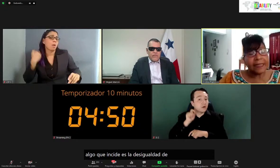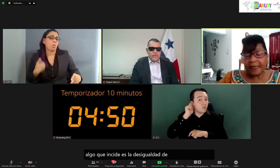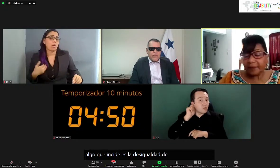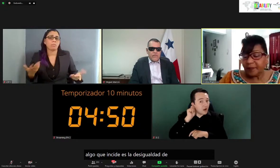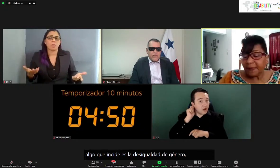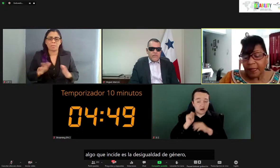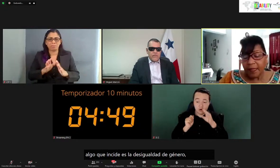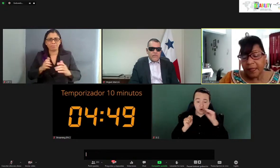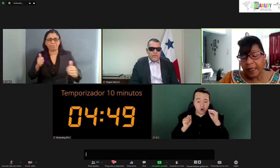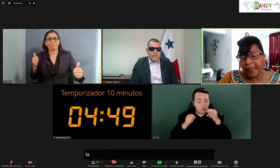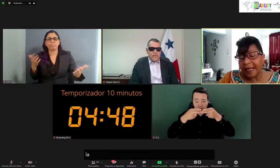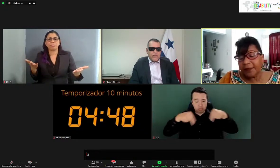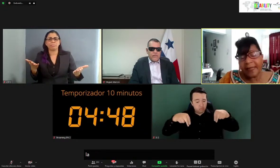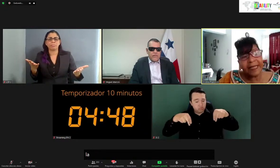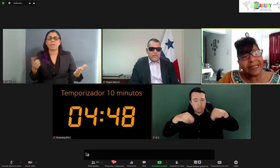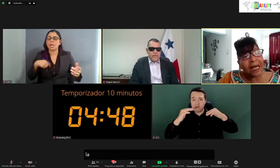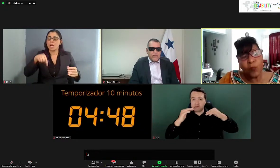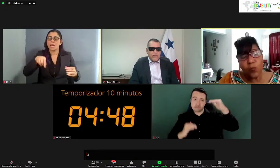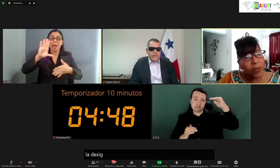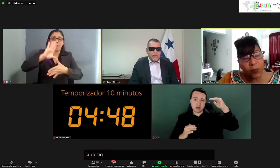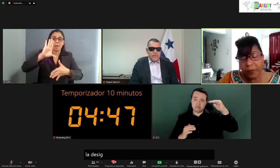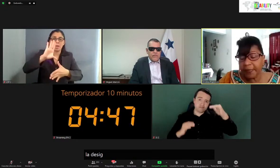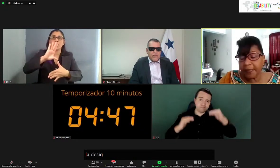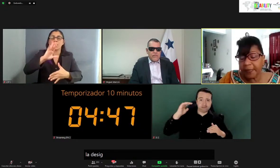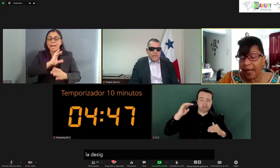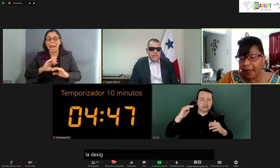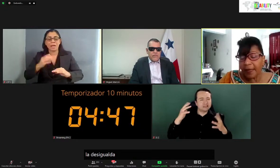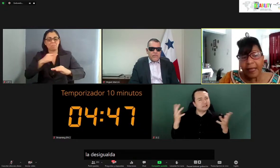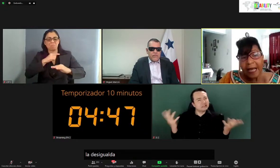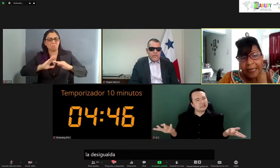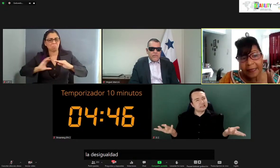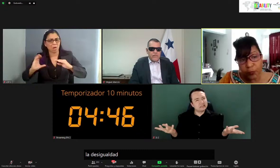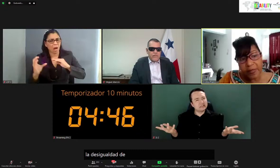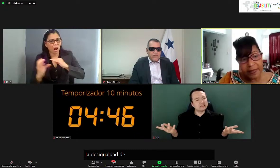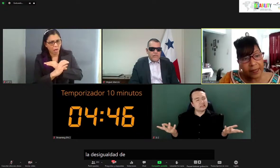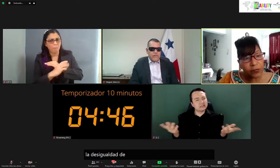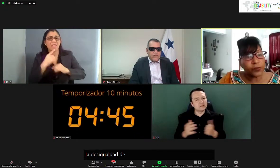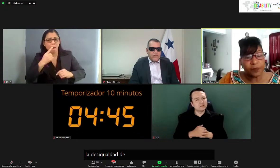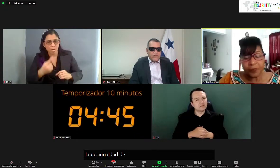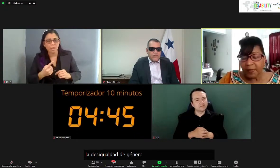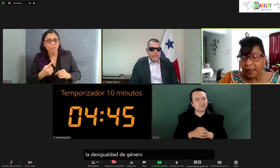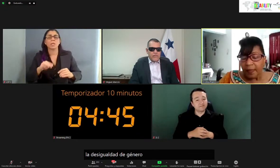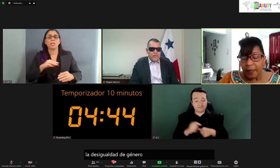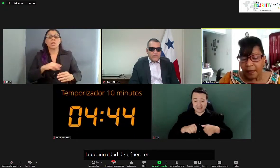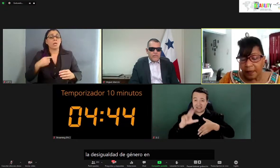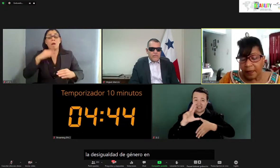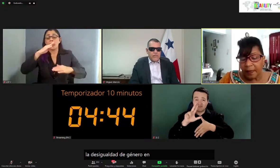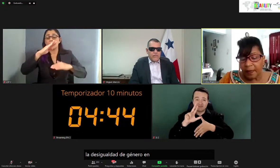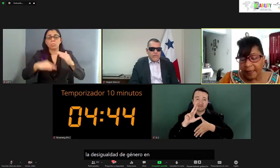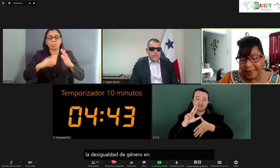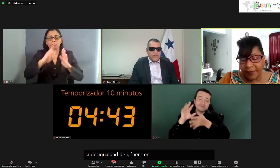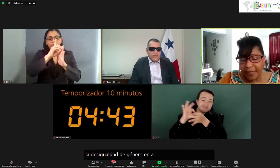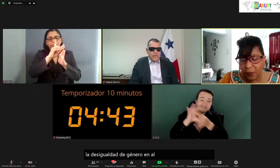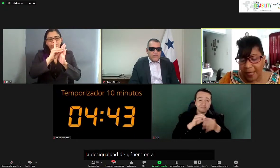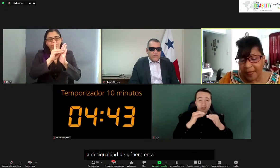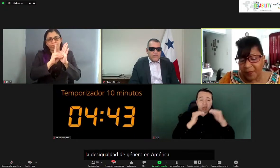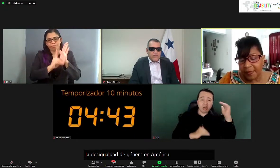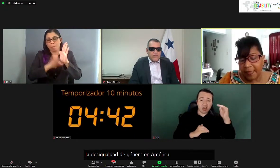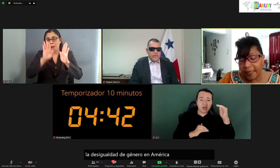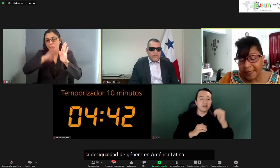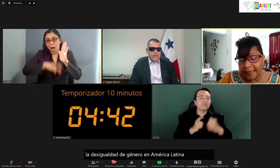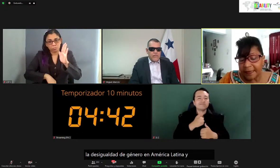is in latin america and in the caribbean this is linked to underdevelopment